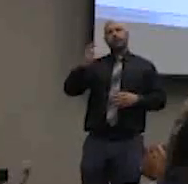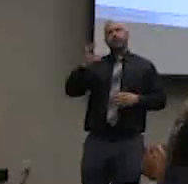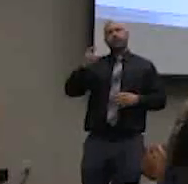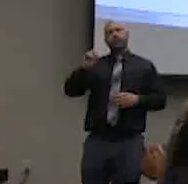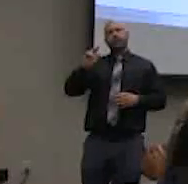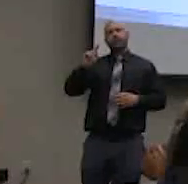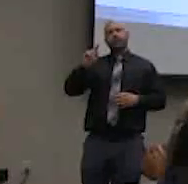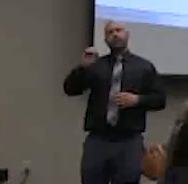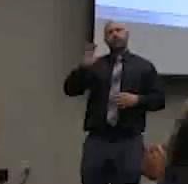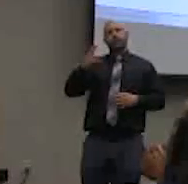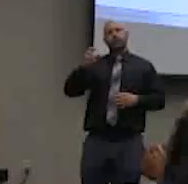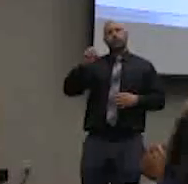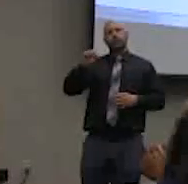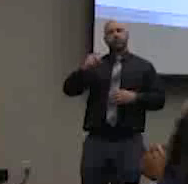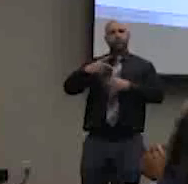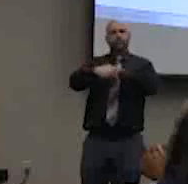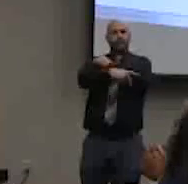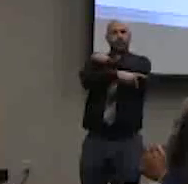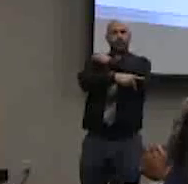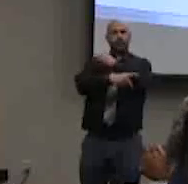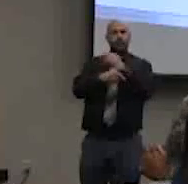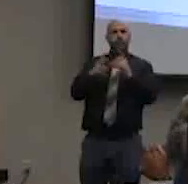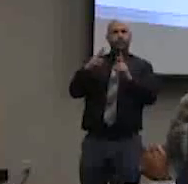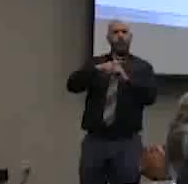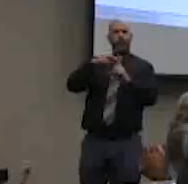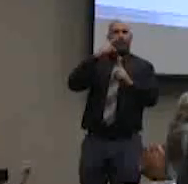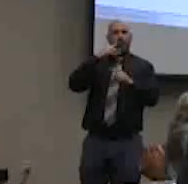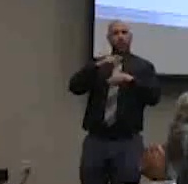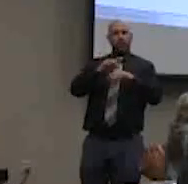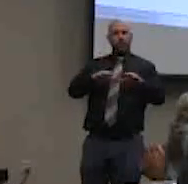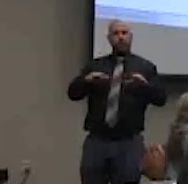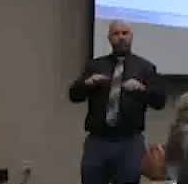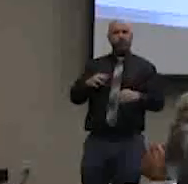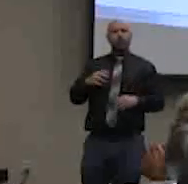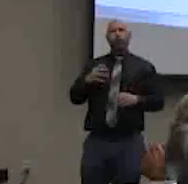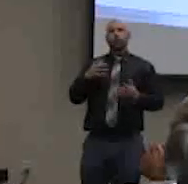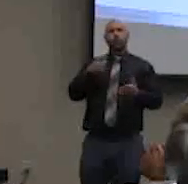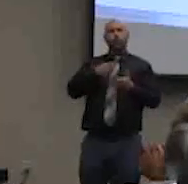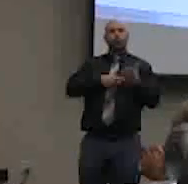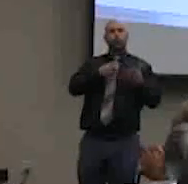about what you see as a policymaker, why you think